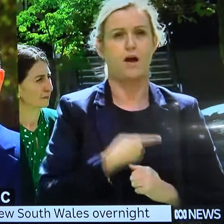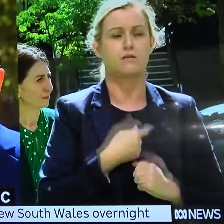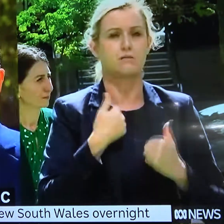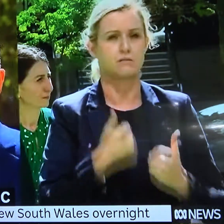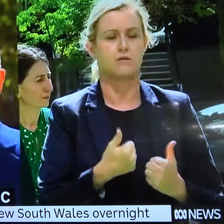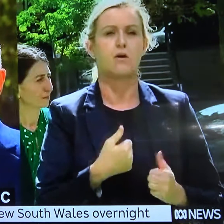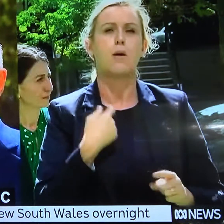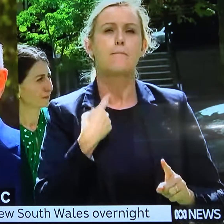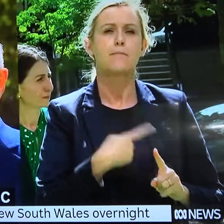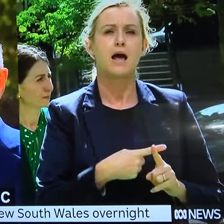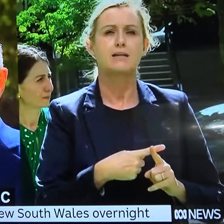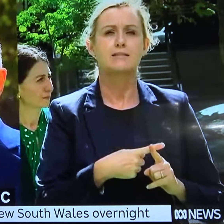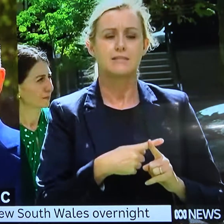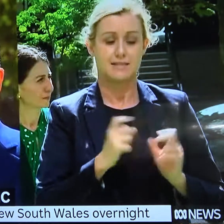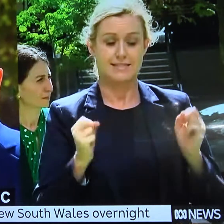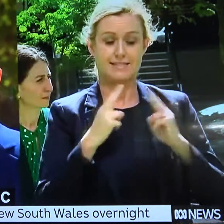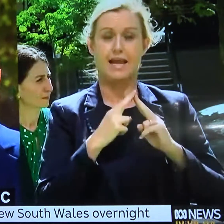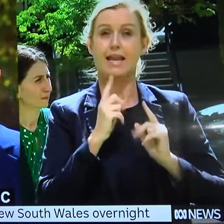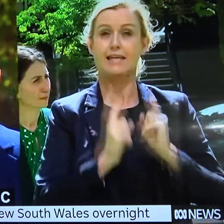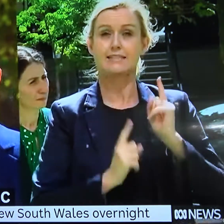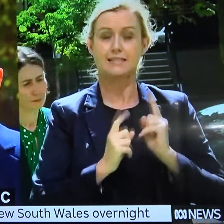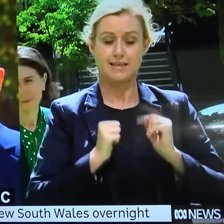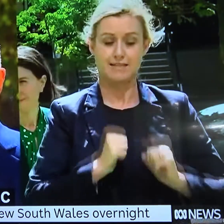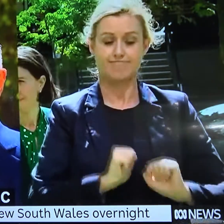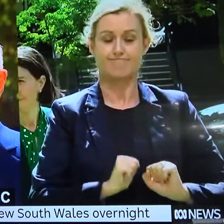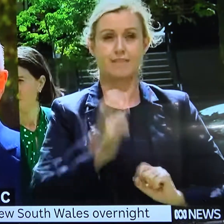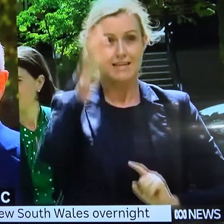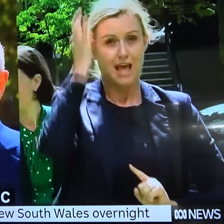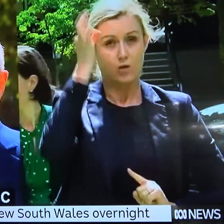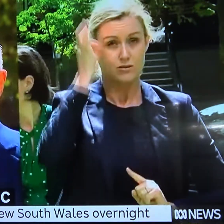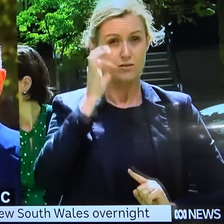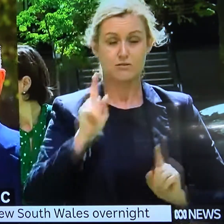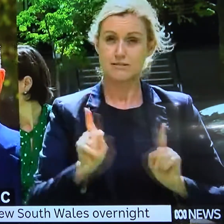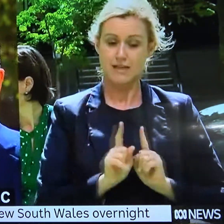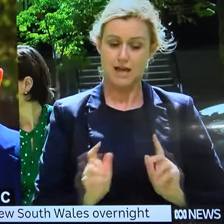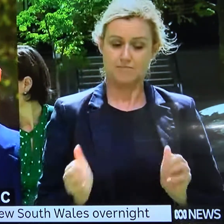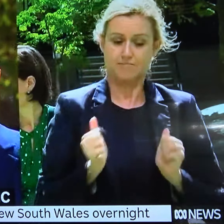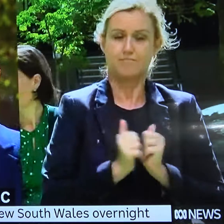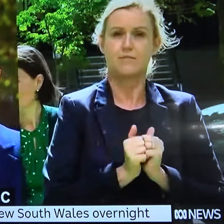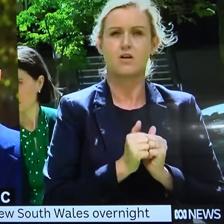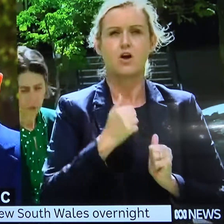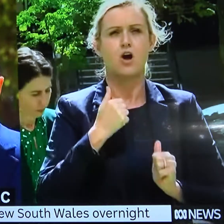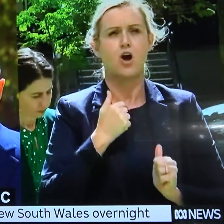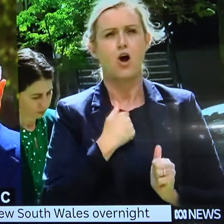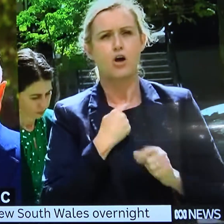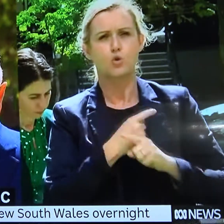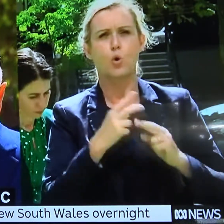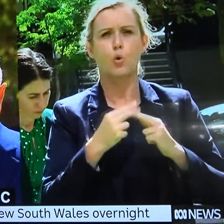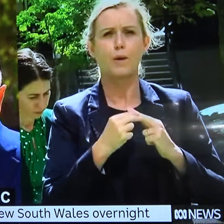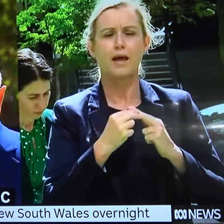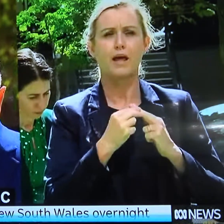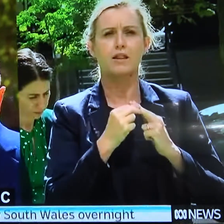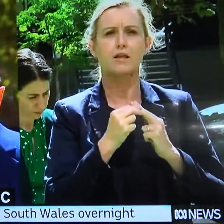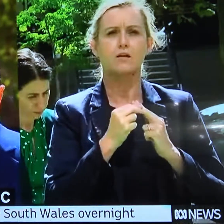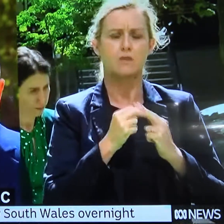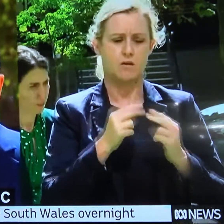that our City of Sydney Council has also stepped up to the mark. I spoke to Lord Mayor Clover Moore, and she